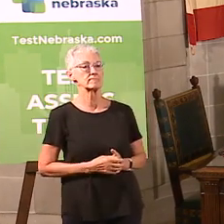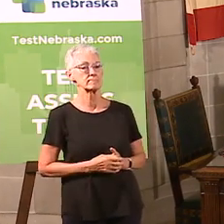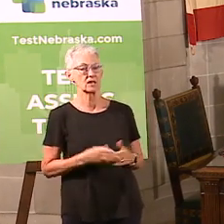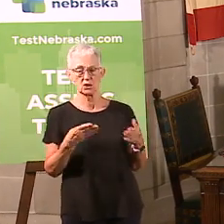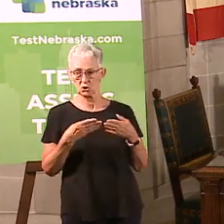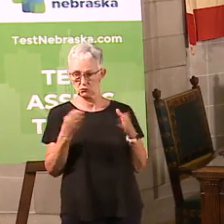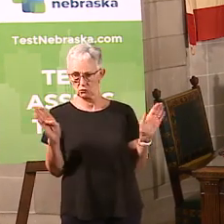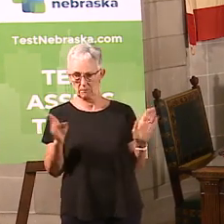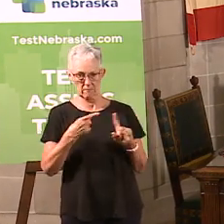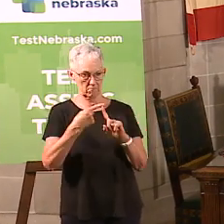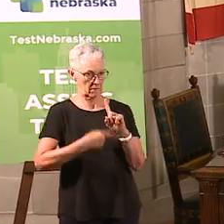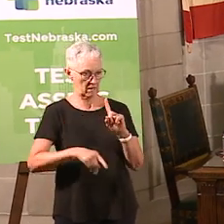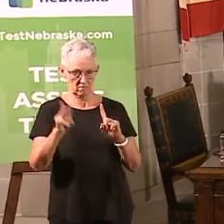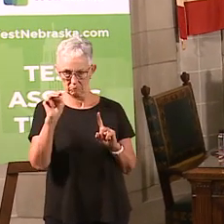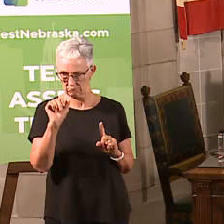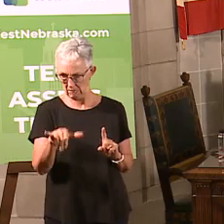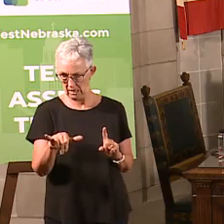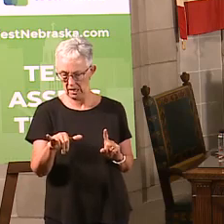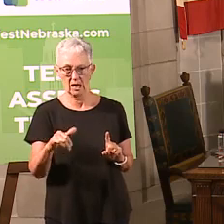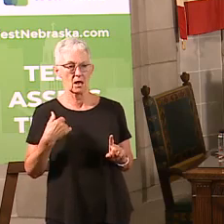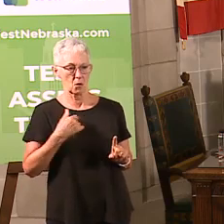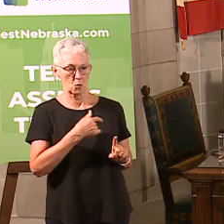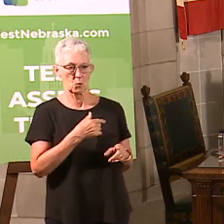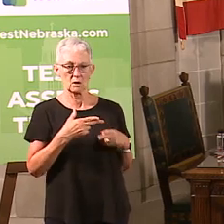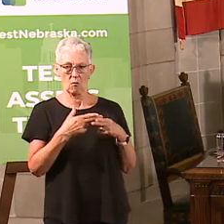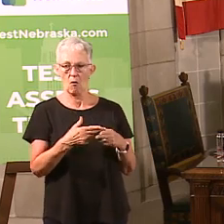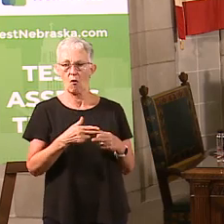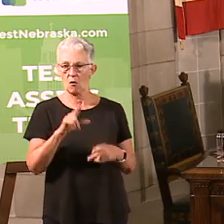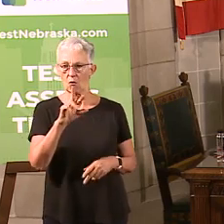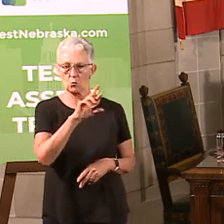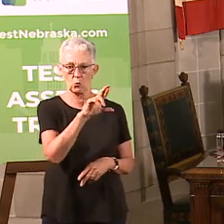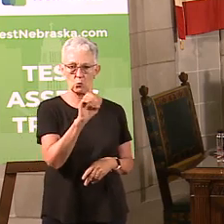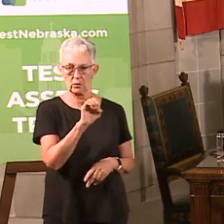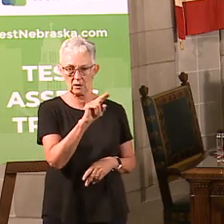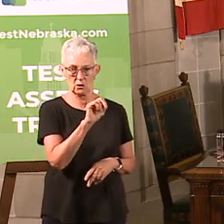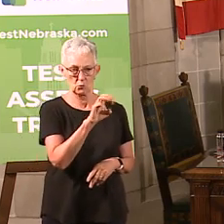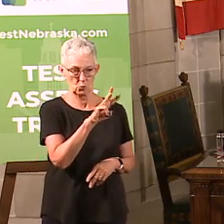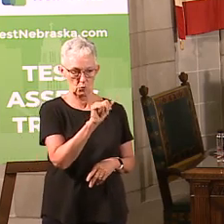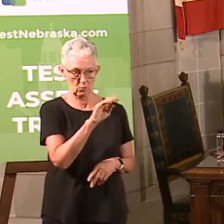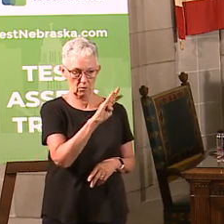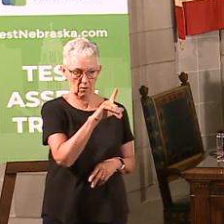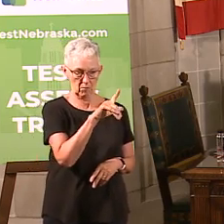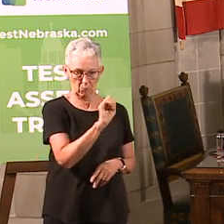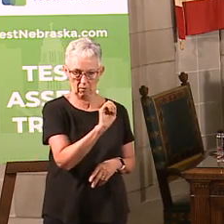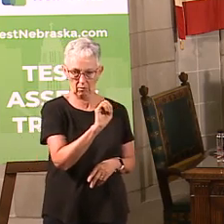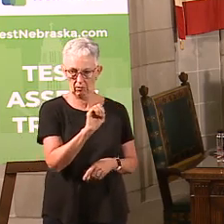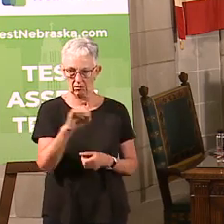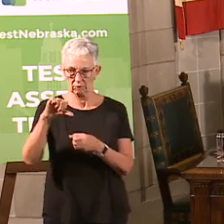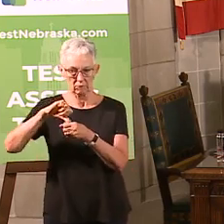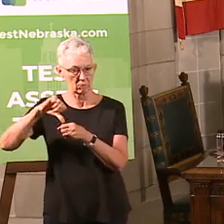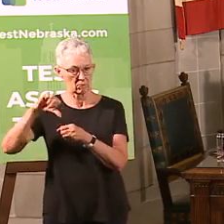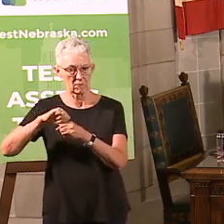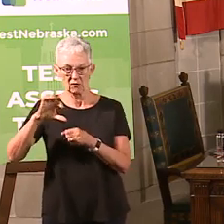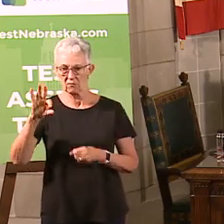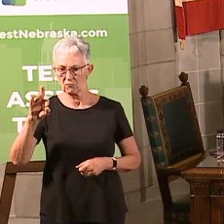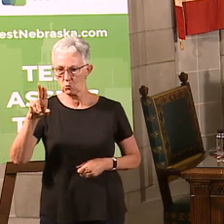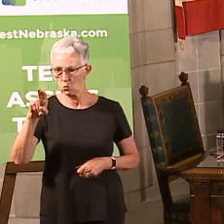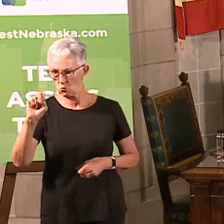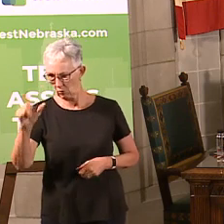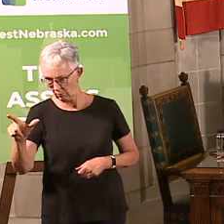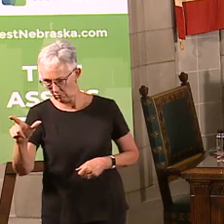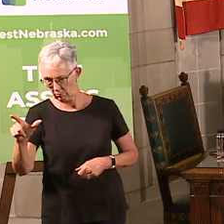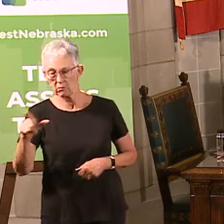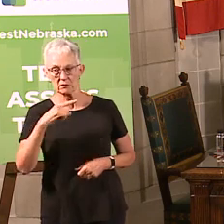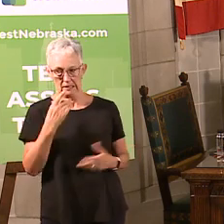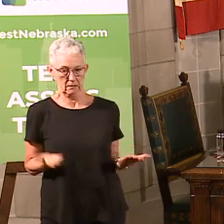generally, in May, I proclaim May Renewable Fuels Month here in the state of Nebraska. Renewable fuels are a big part of our economy here in